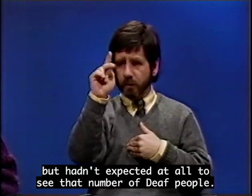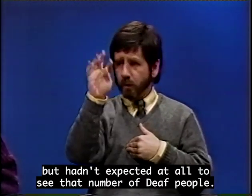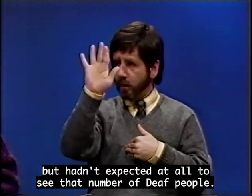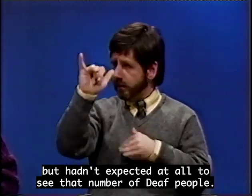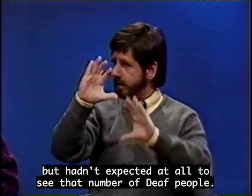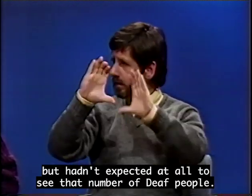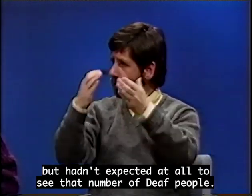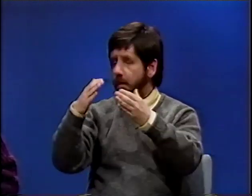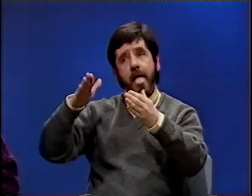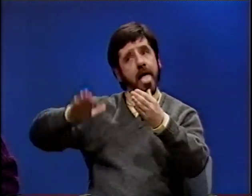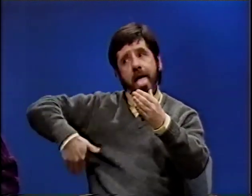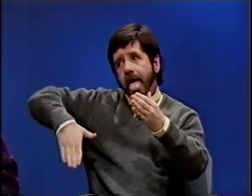deaf people.